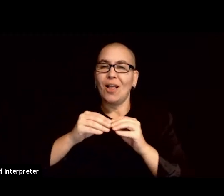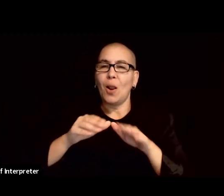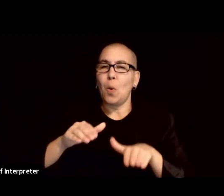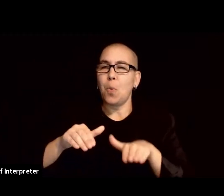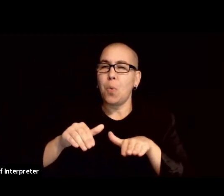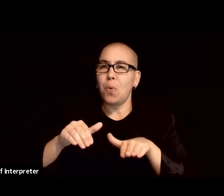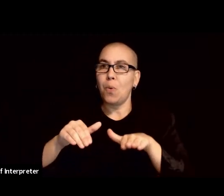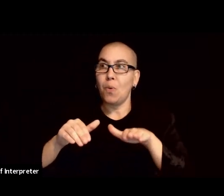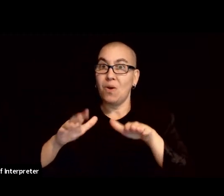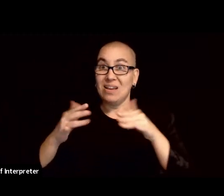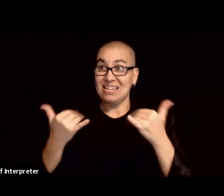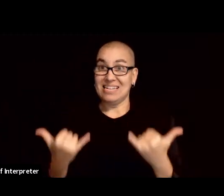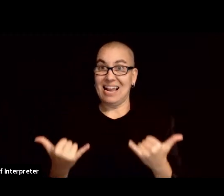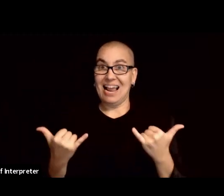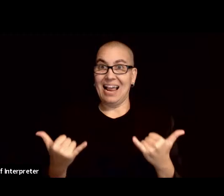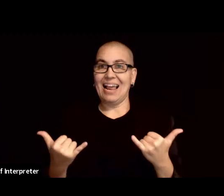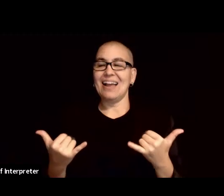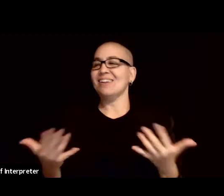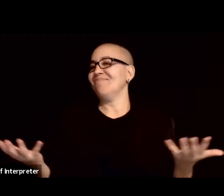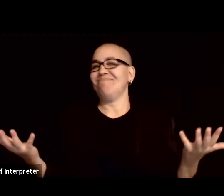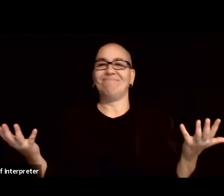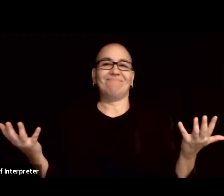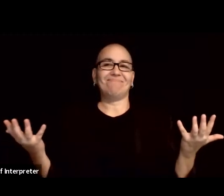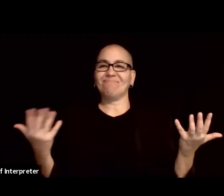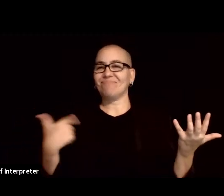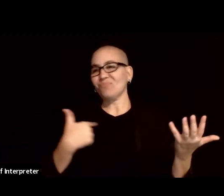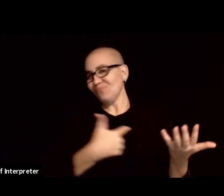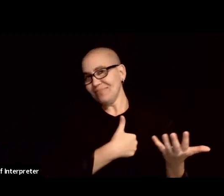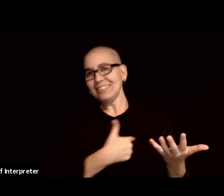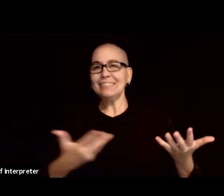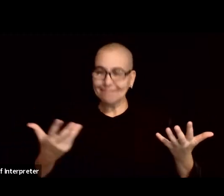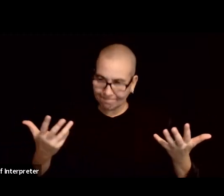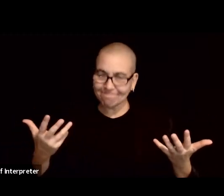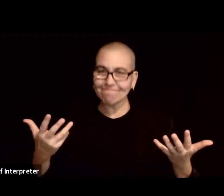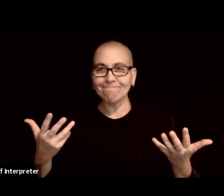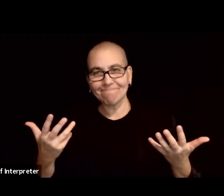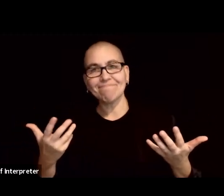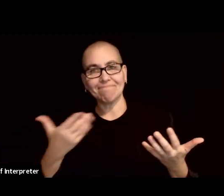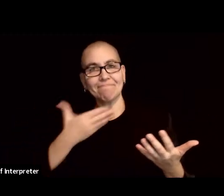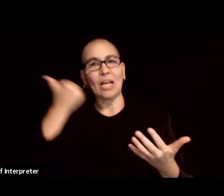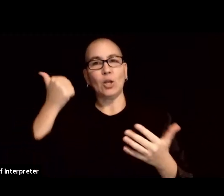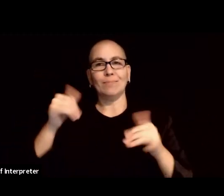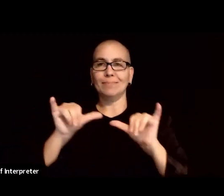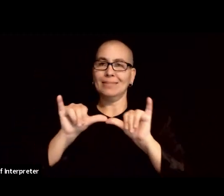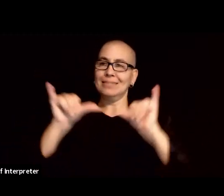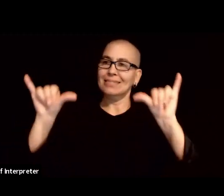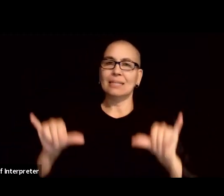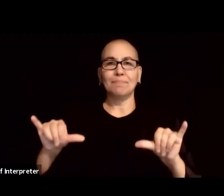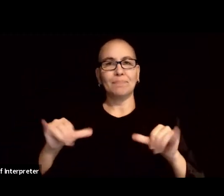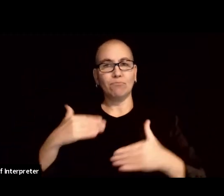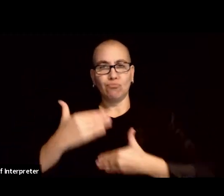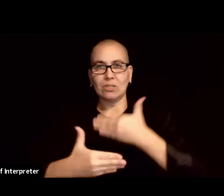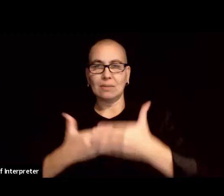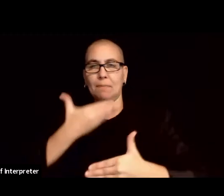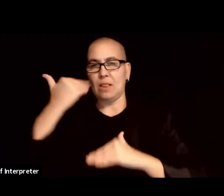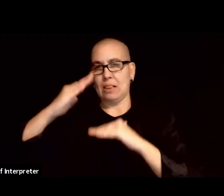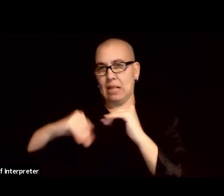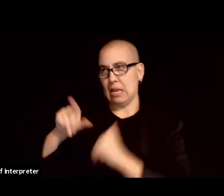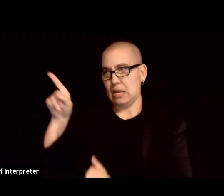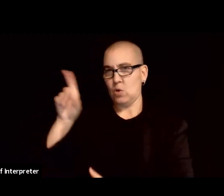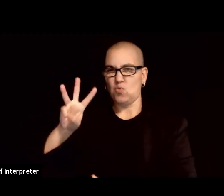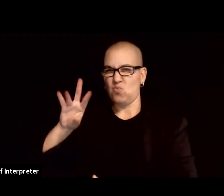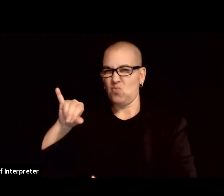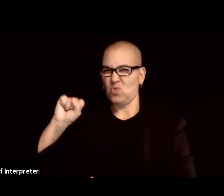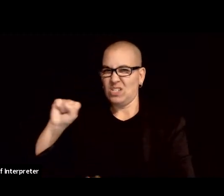we're looking better than Wisconsin is right at this moment, we